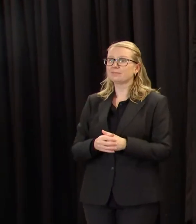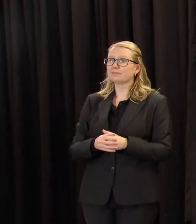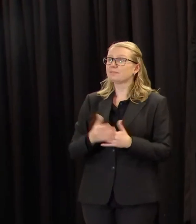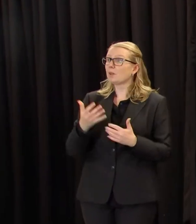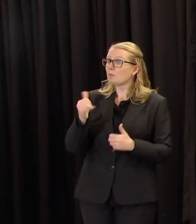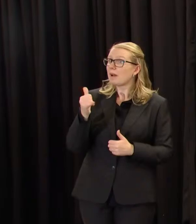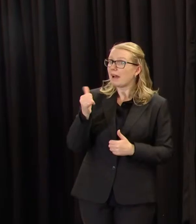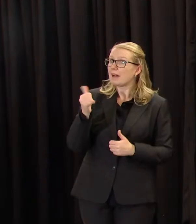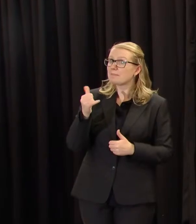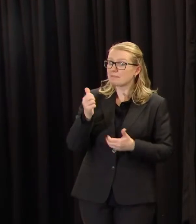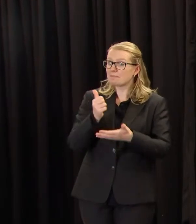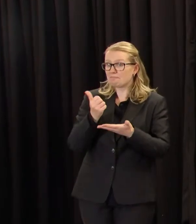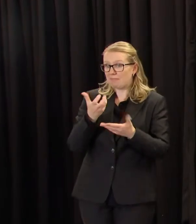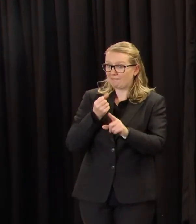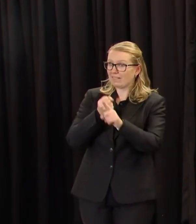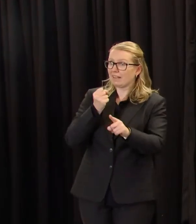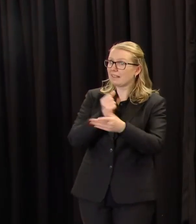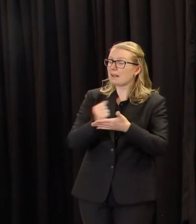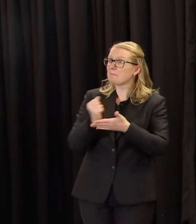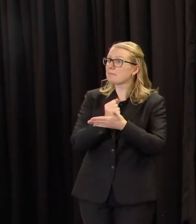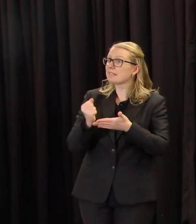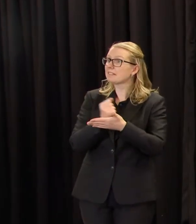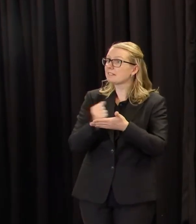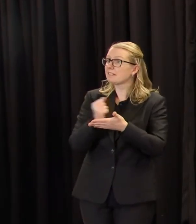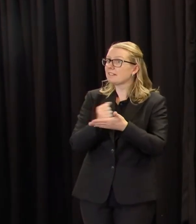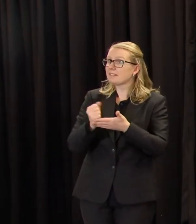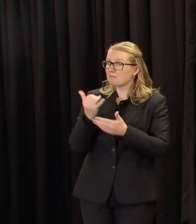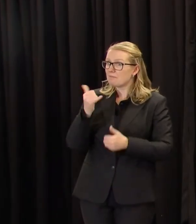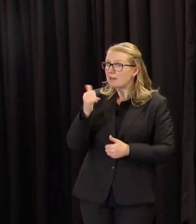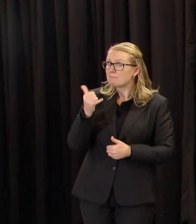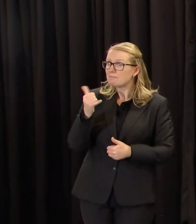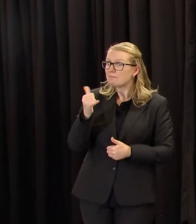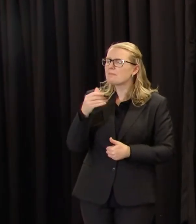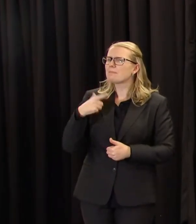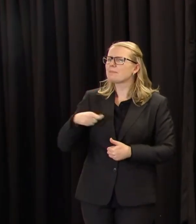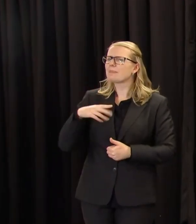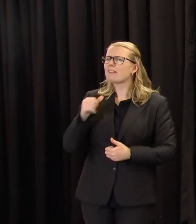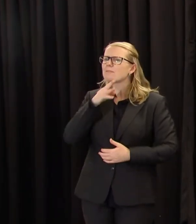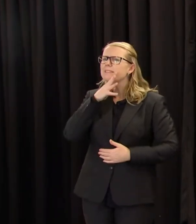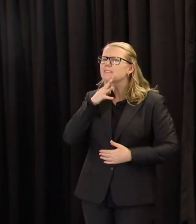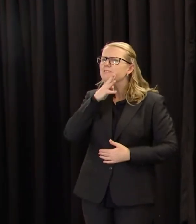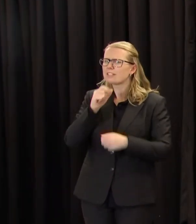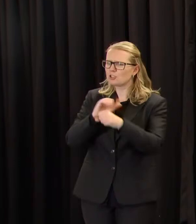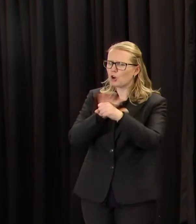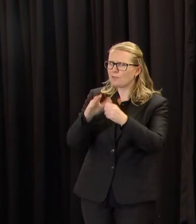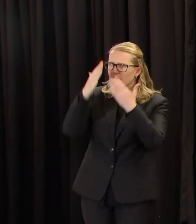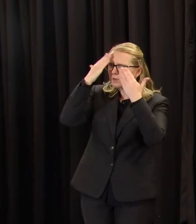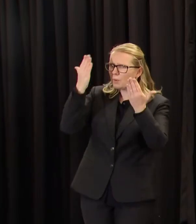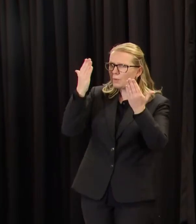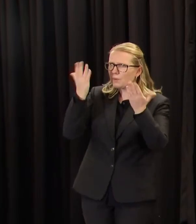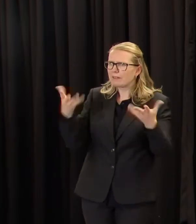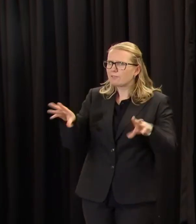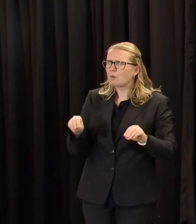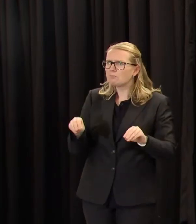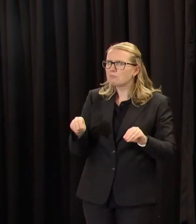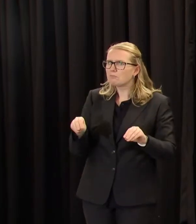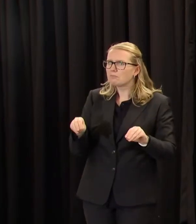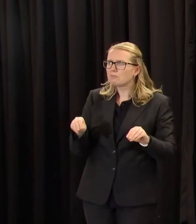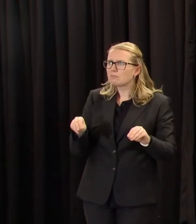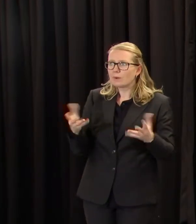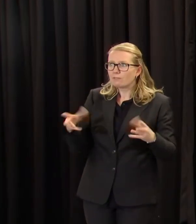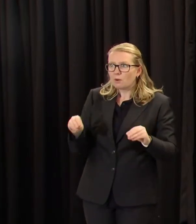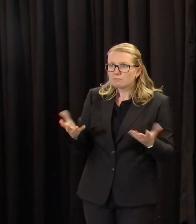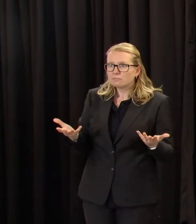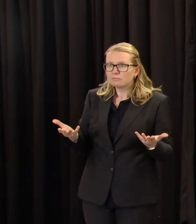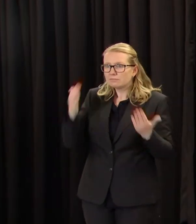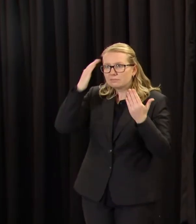the numbers we're reporting today. It may well have. Sometimes you won't know. Mystery cases are just that. They are a mystery. We can't work out exactly where it came from.